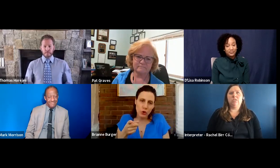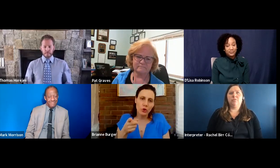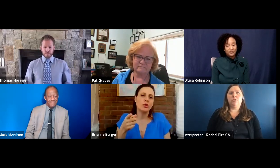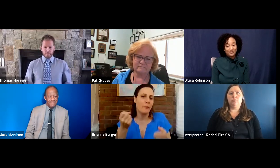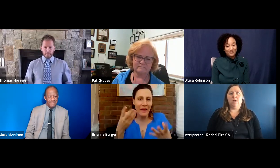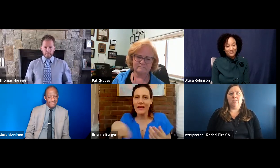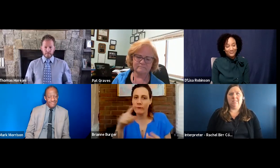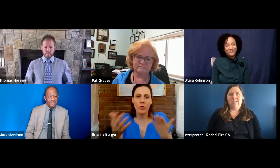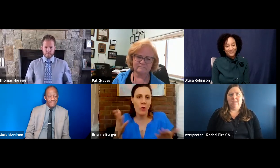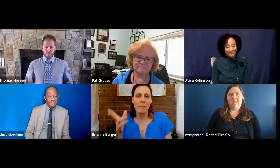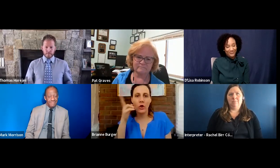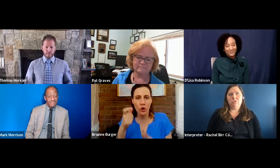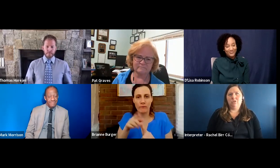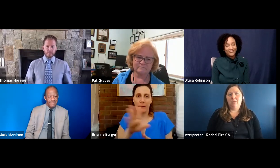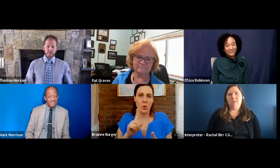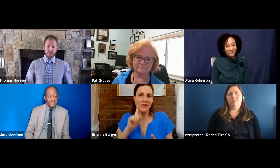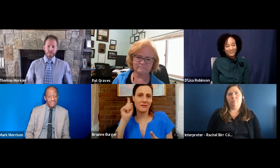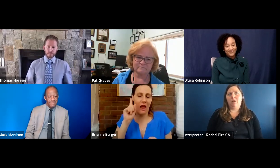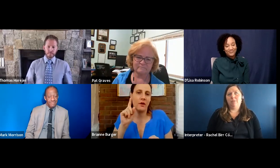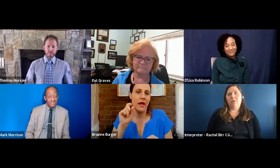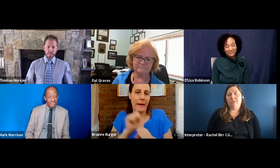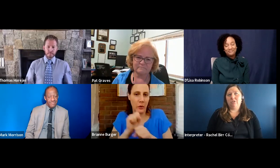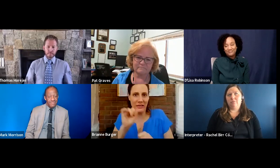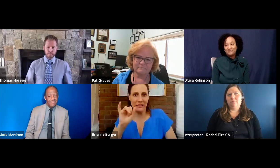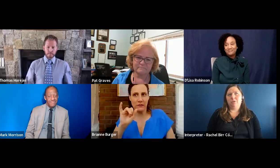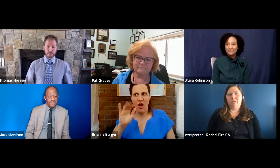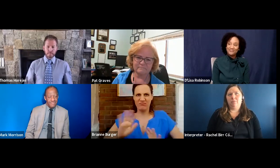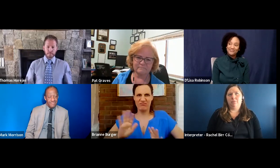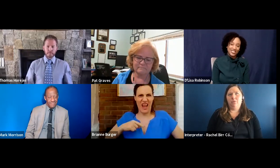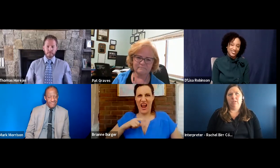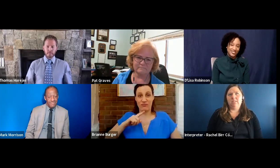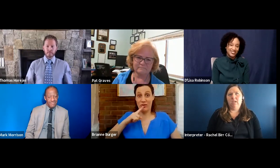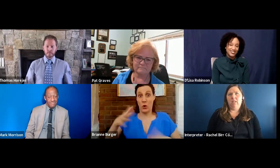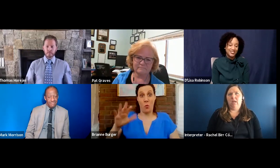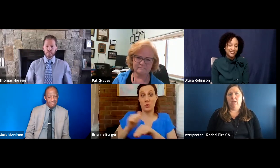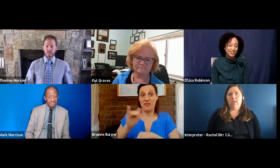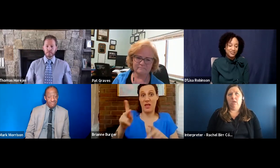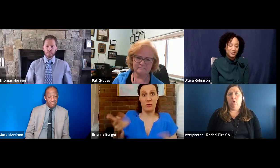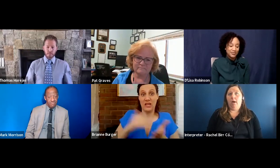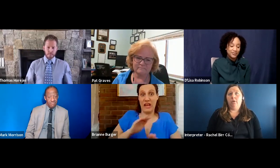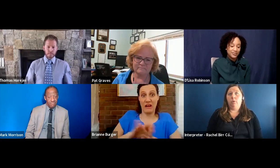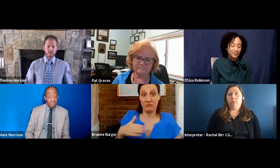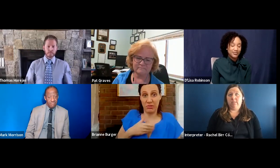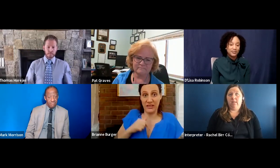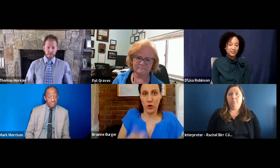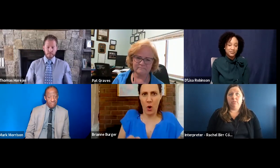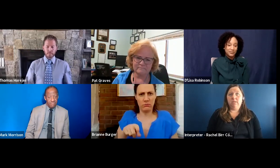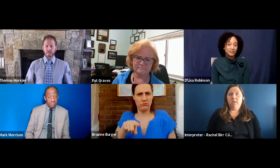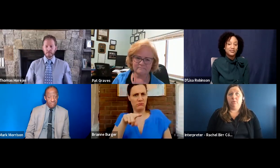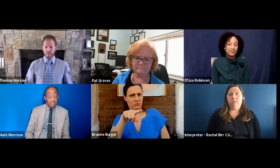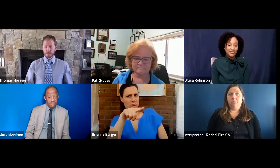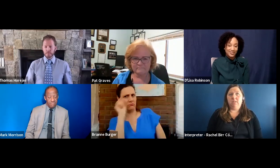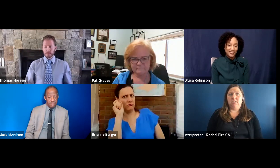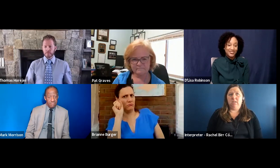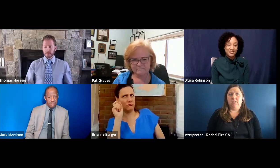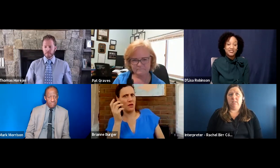which stands for do not send. And I'm sure that many of you probably heard that term from your deaf employees, like, oh, I don't want you to send that person again,